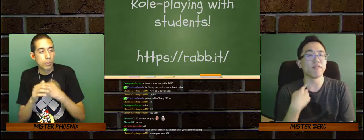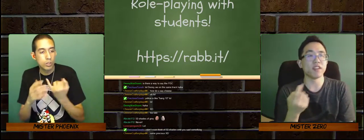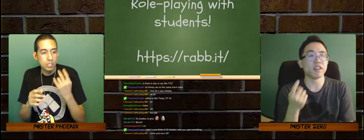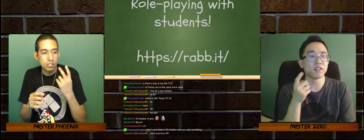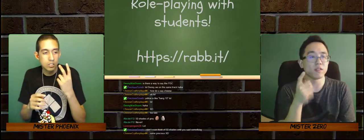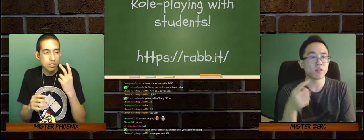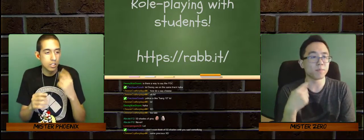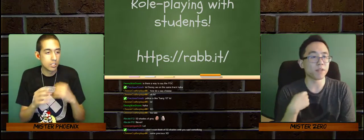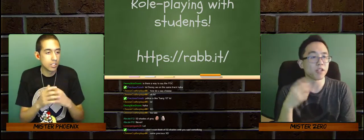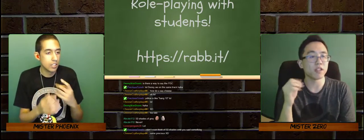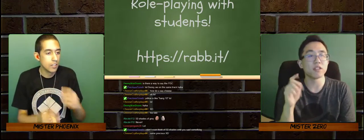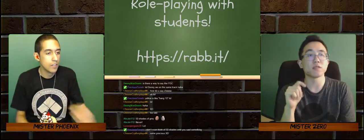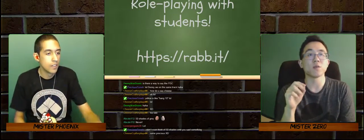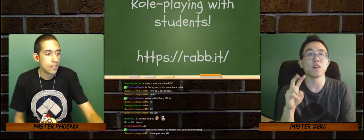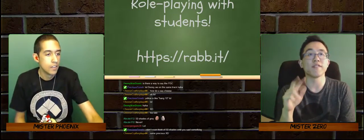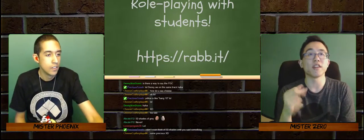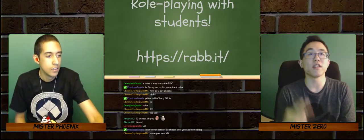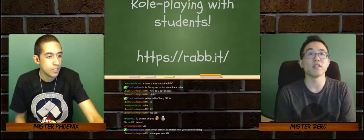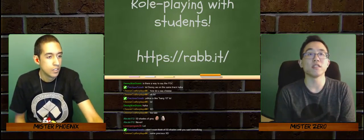we're gonna check that.